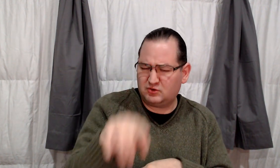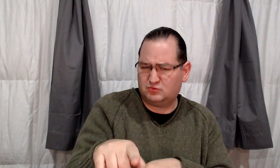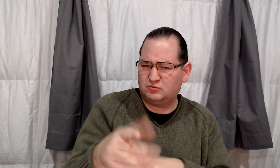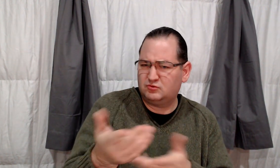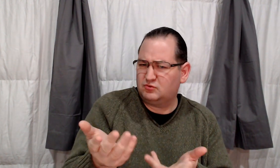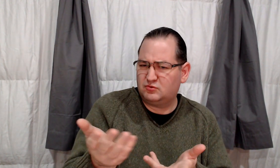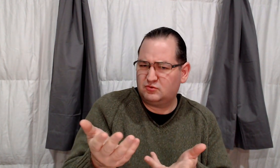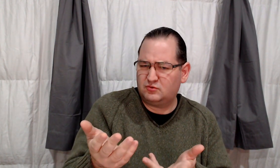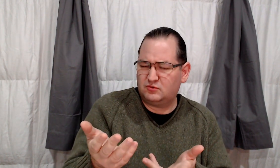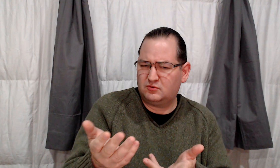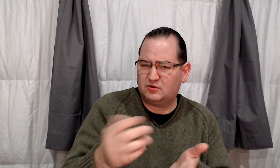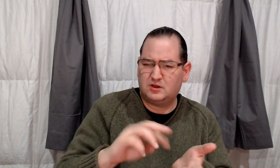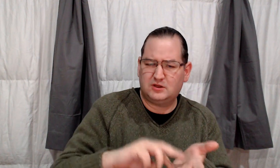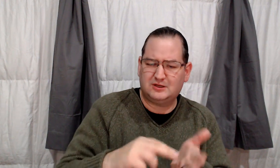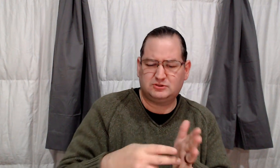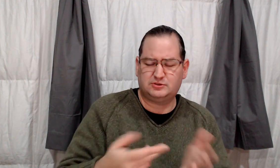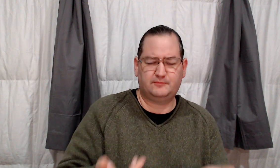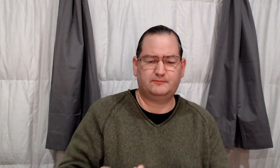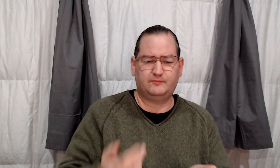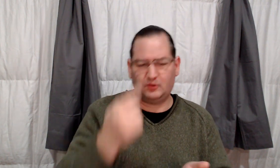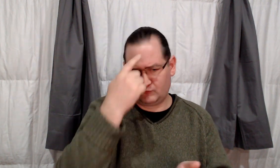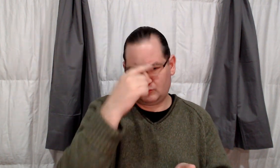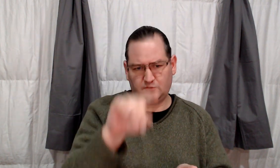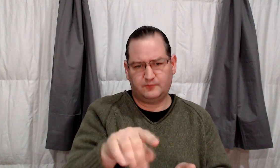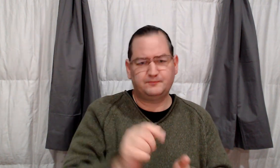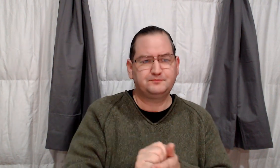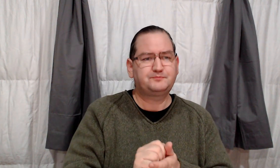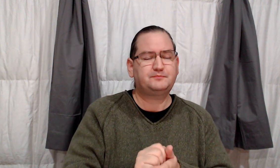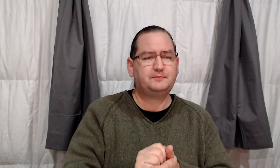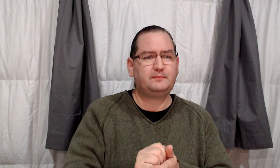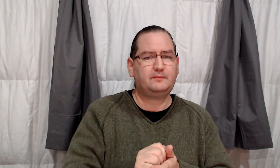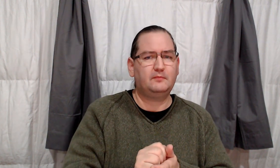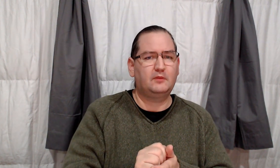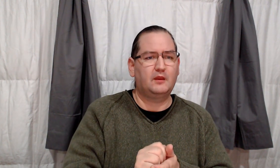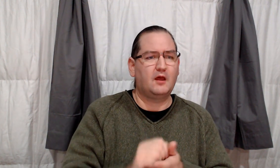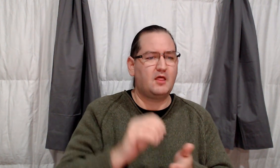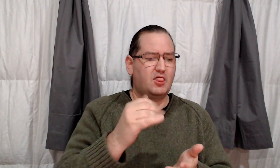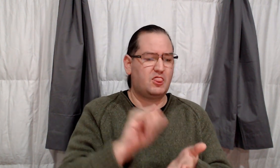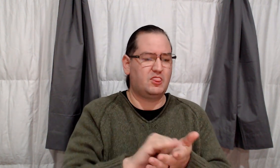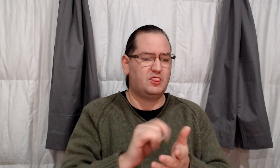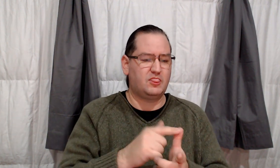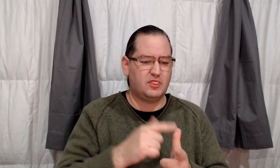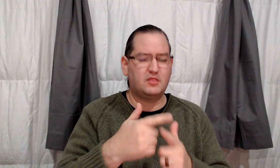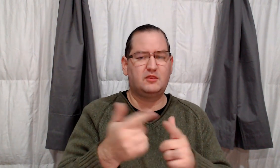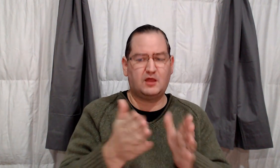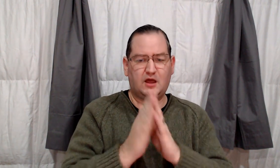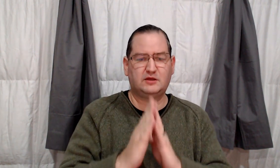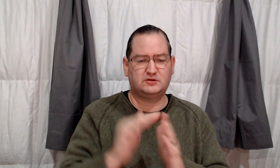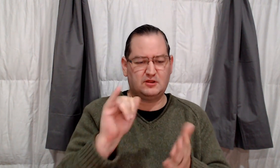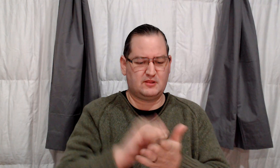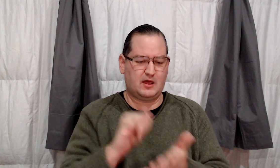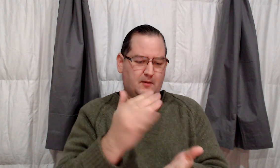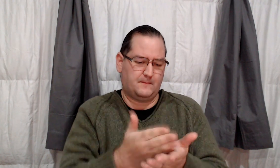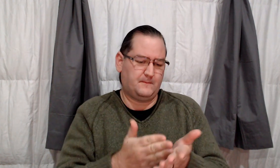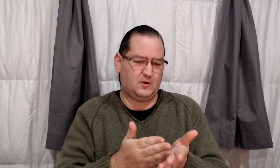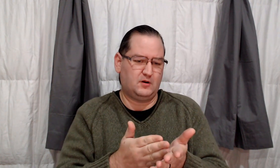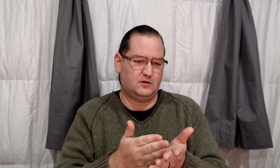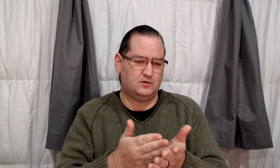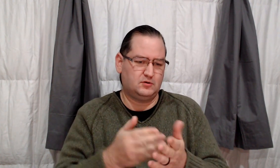I'm then going to ask that part to go to your creative mind, the part of you that dreams, has ideas,